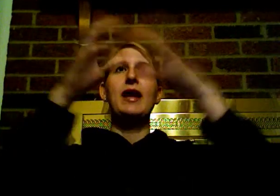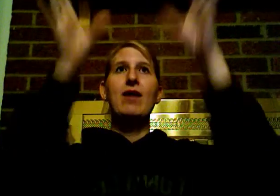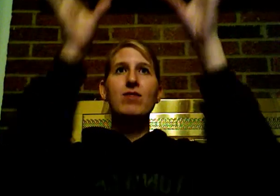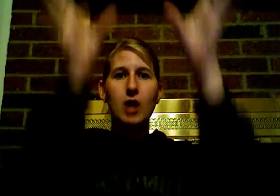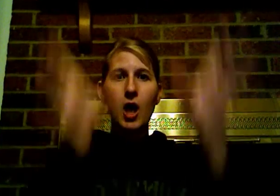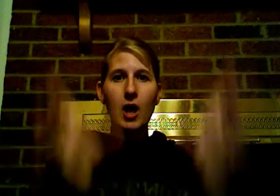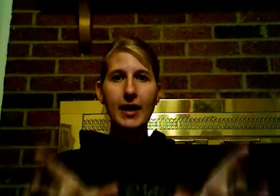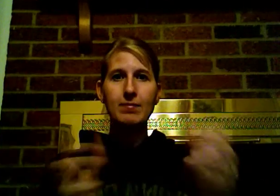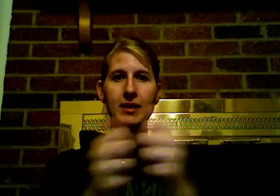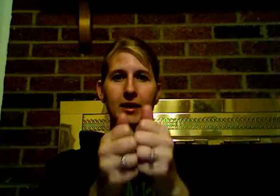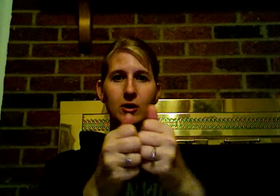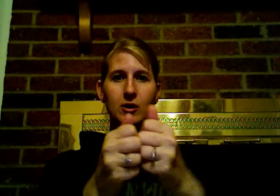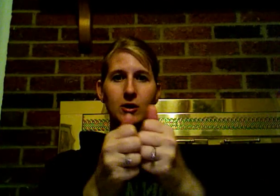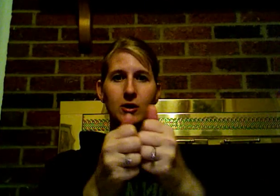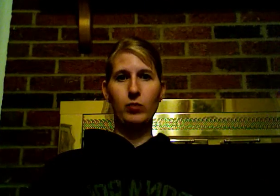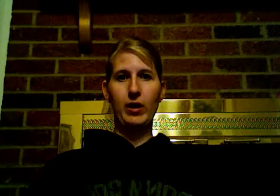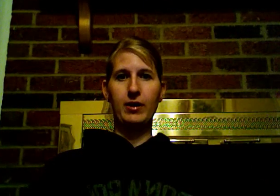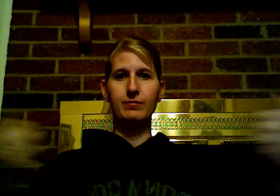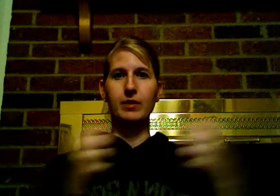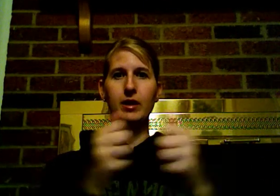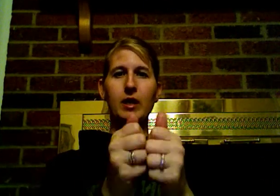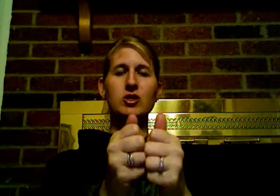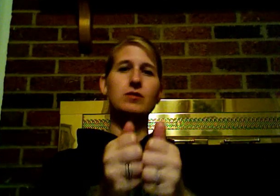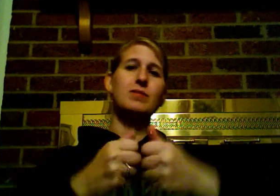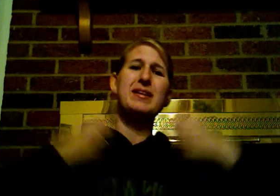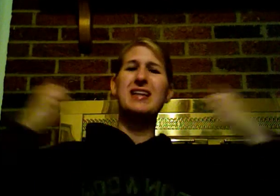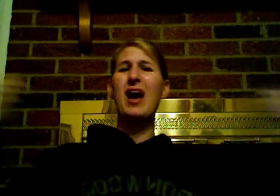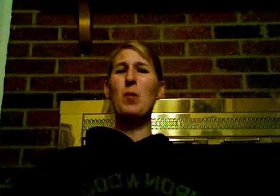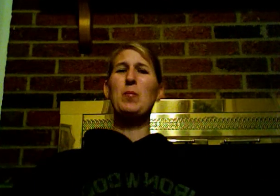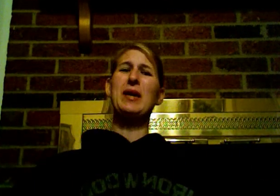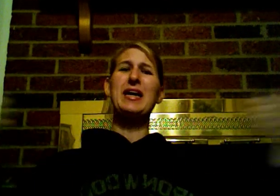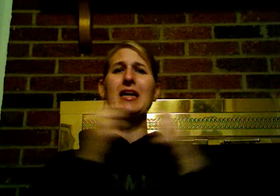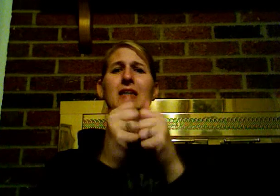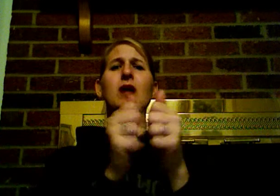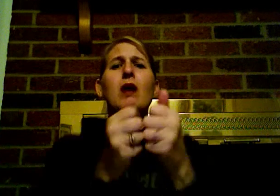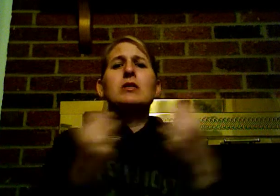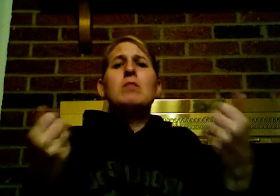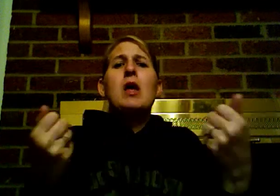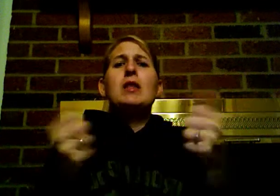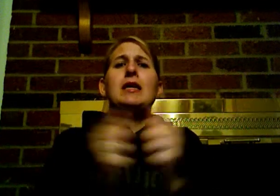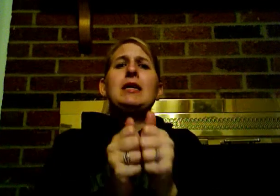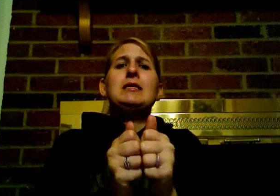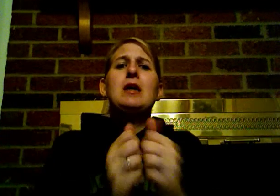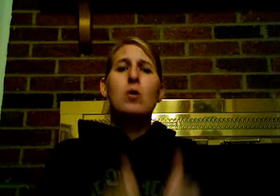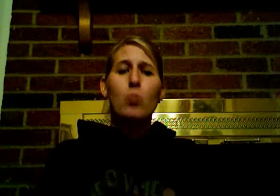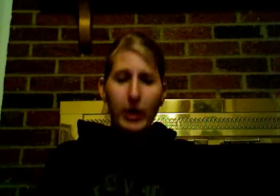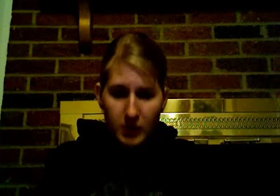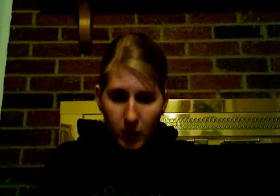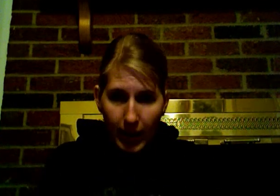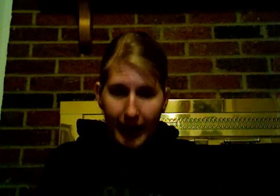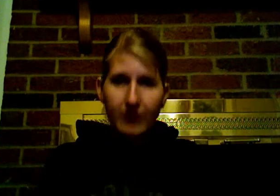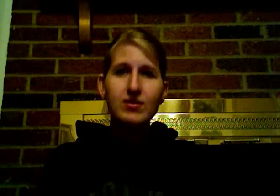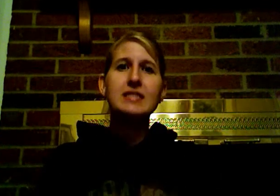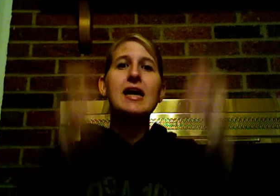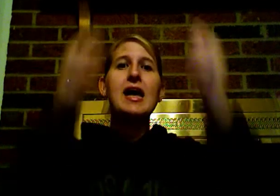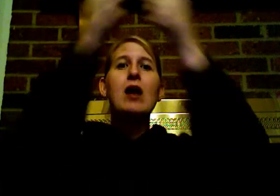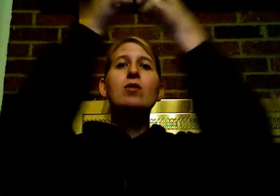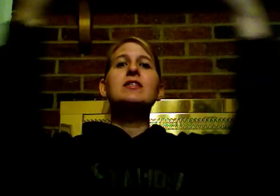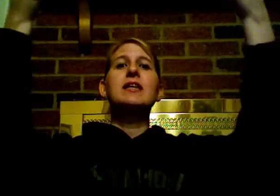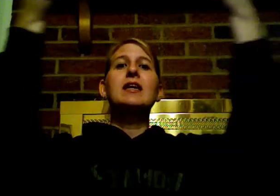have a long cabinet, where it just depends on how big it is or how small it is, where it's located, if it's down, if it's like a